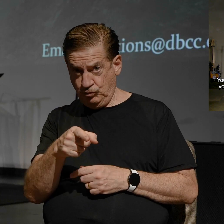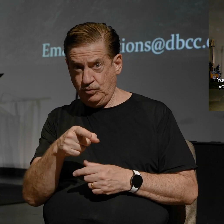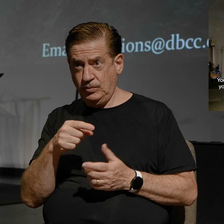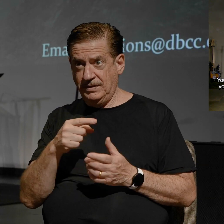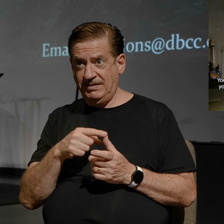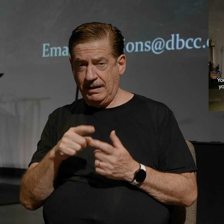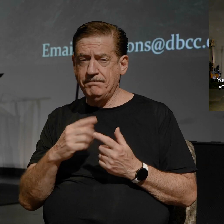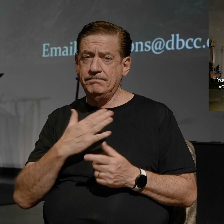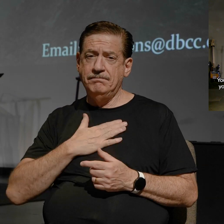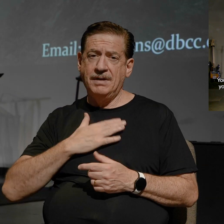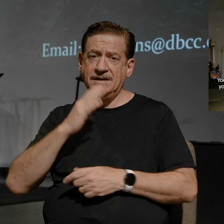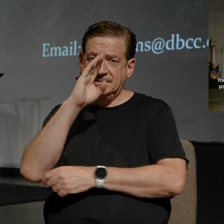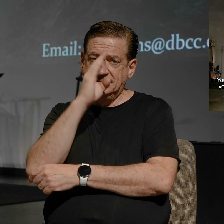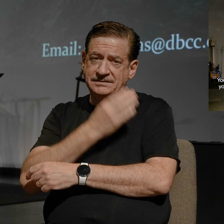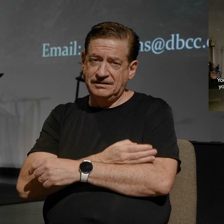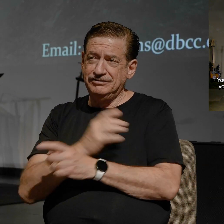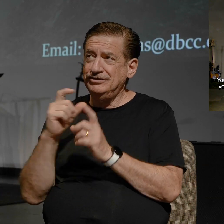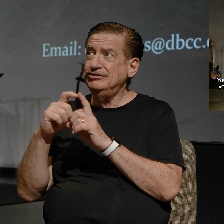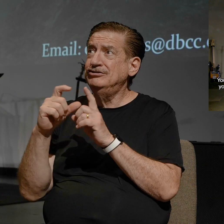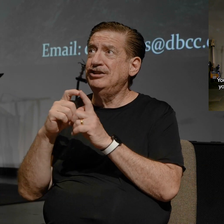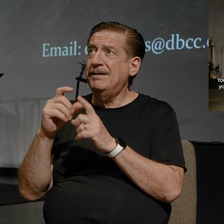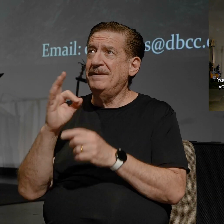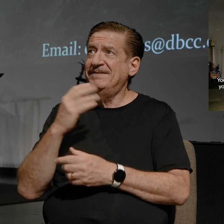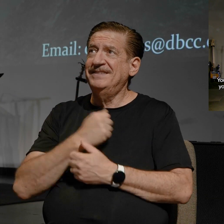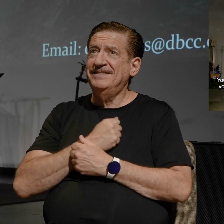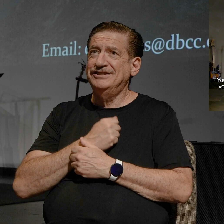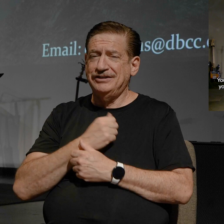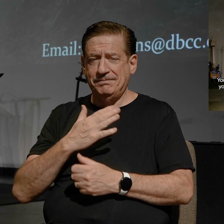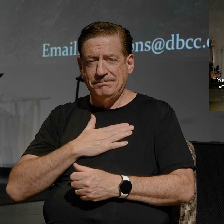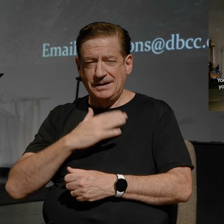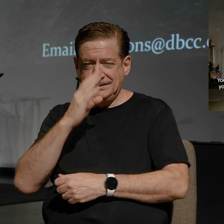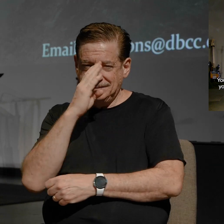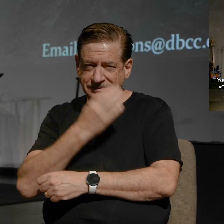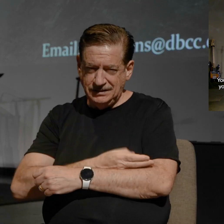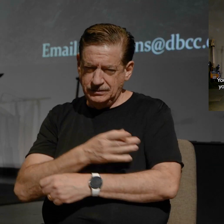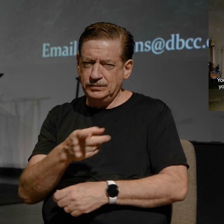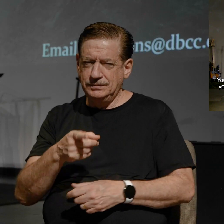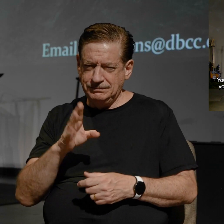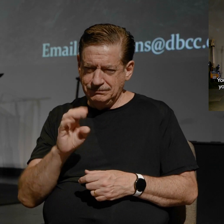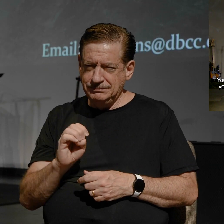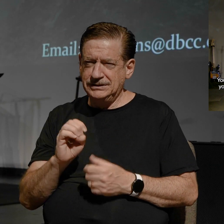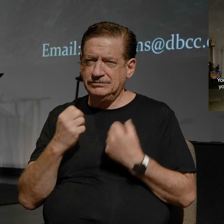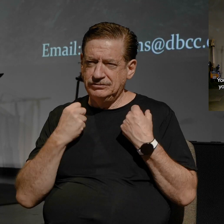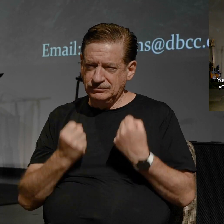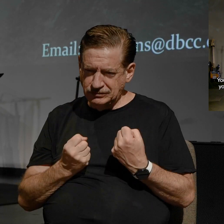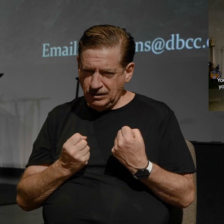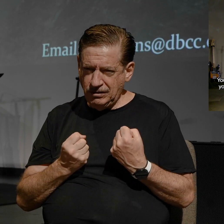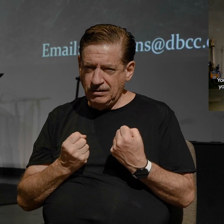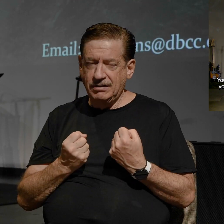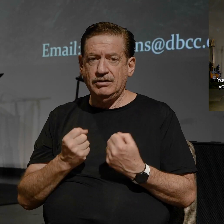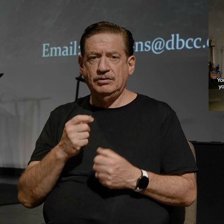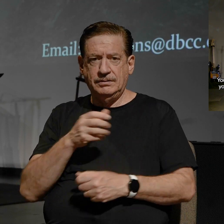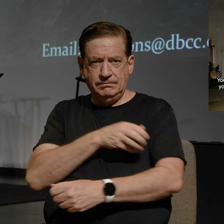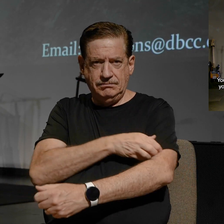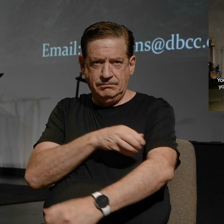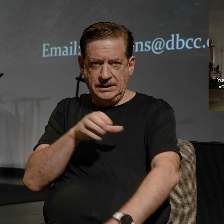term of affection. You then, my son, be strong. Literally be